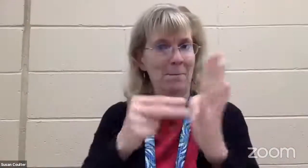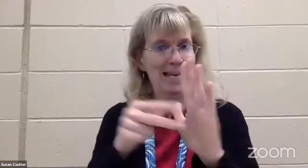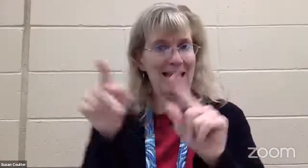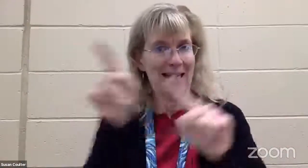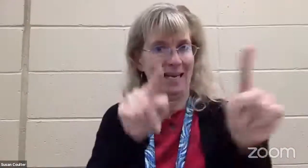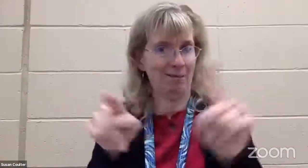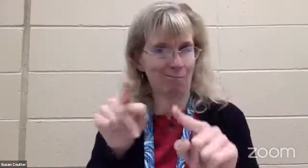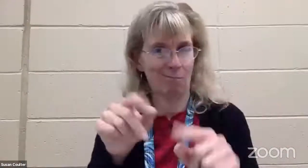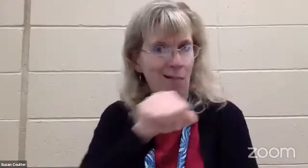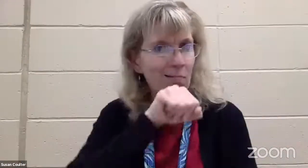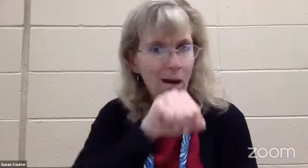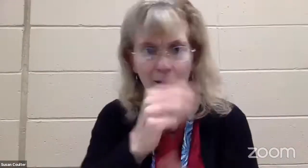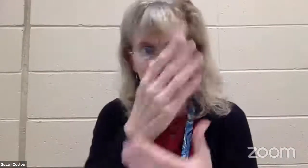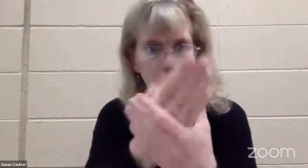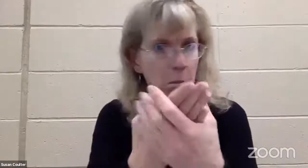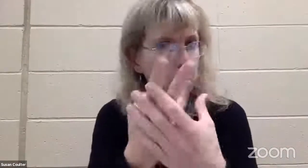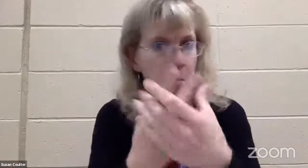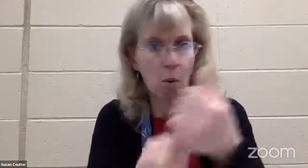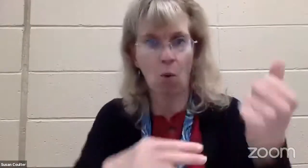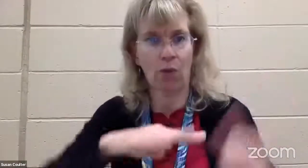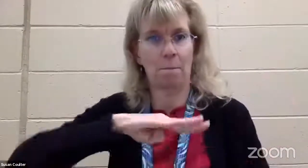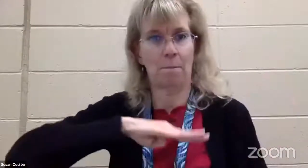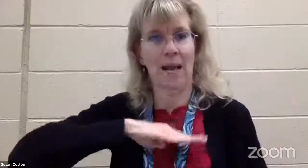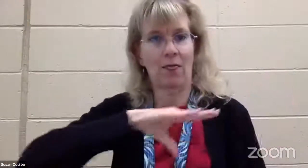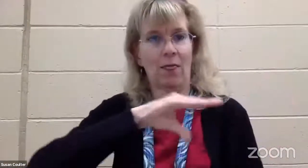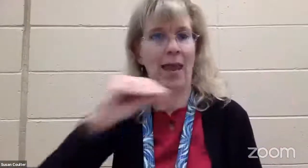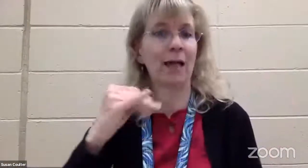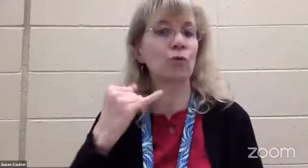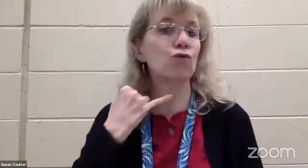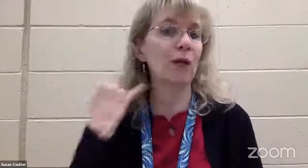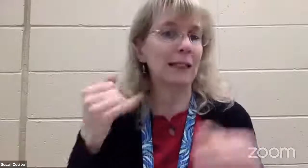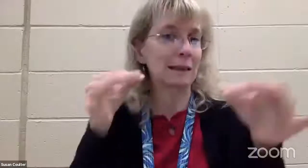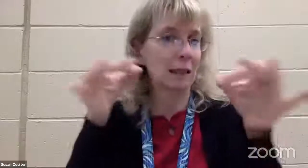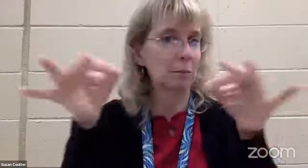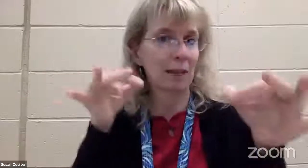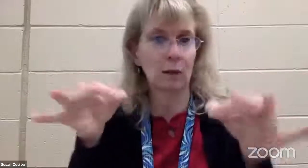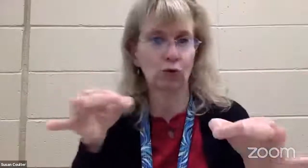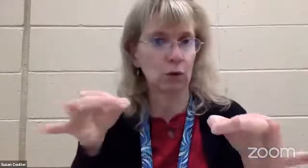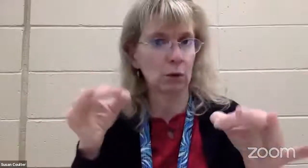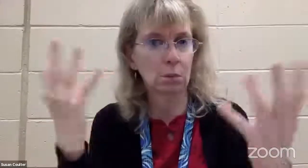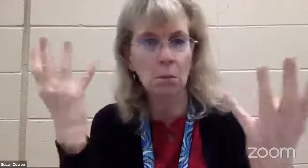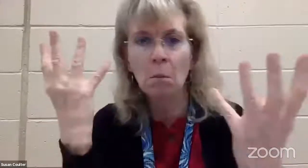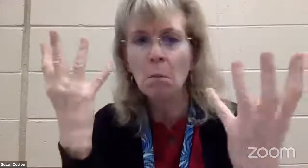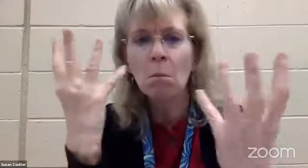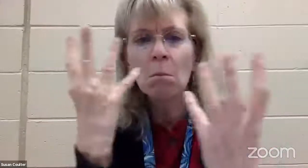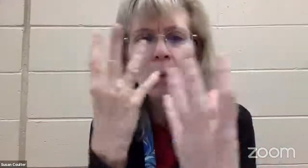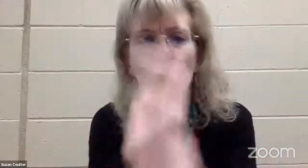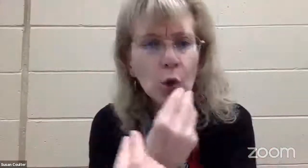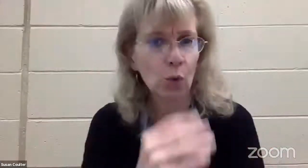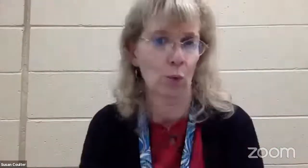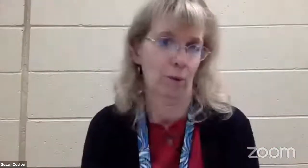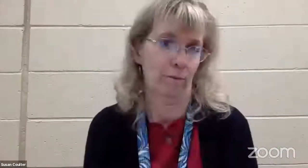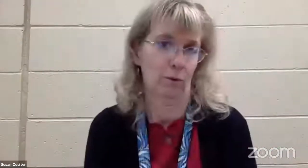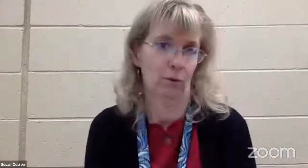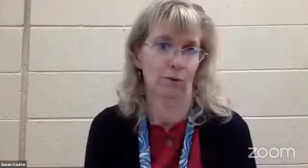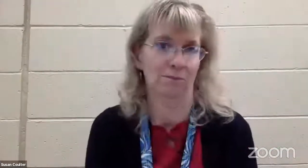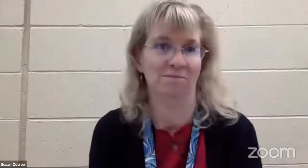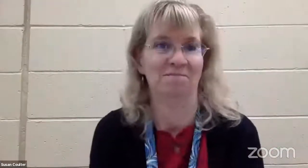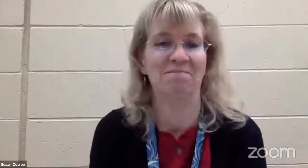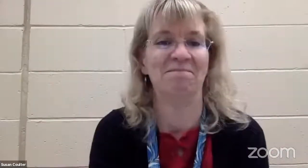behind what you've created tonight. I love both of those ideas. And I think Jane and Beth, your